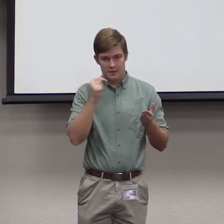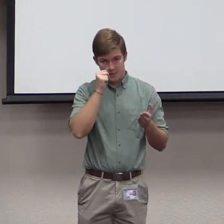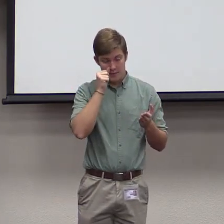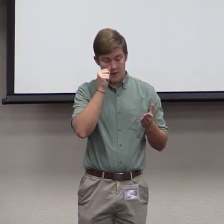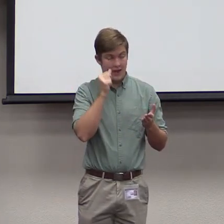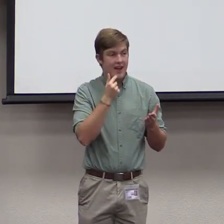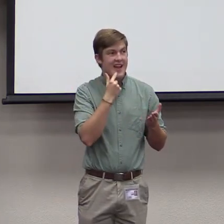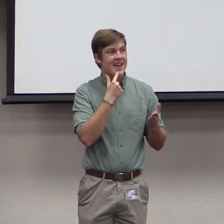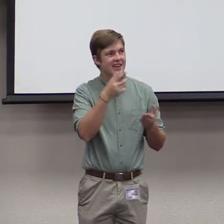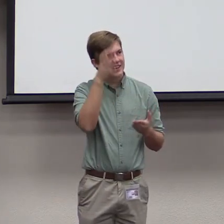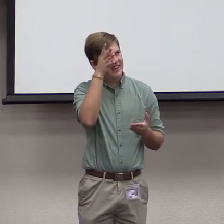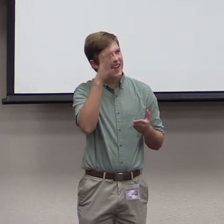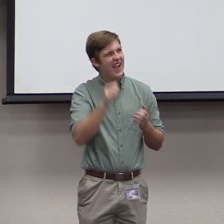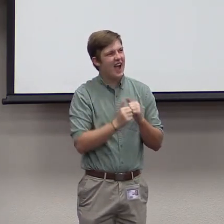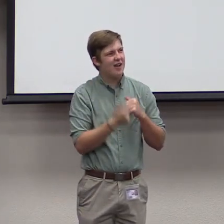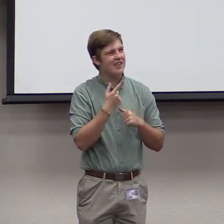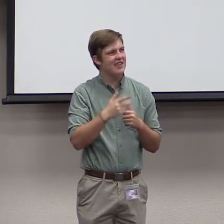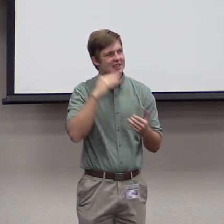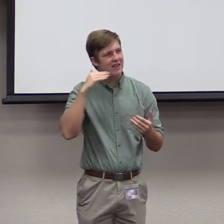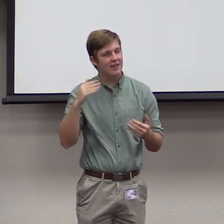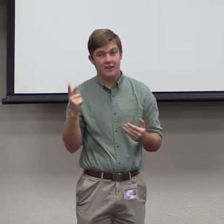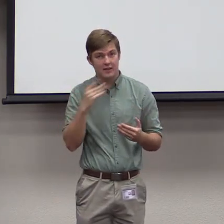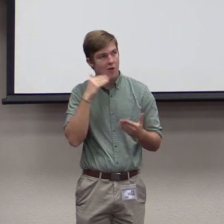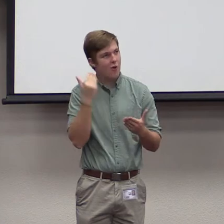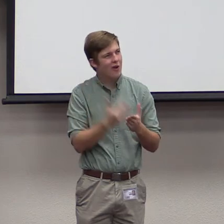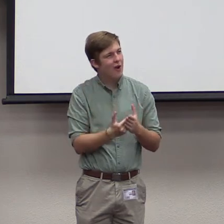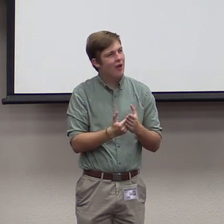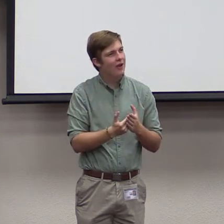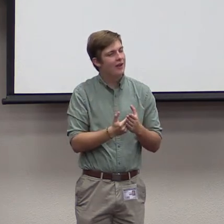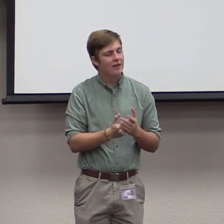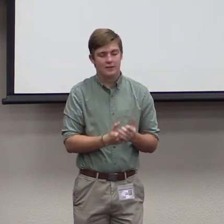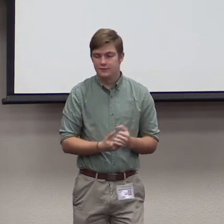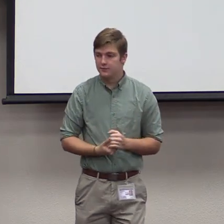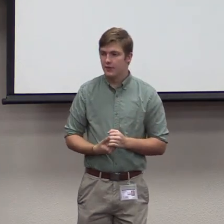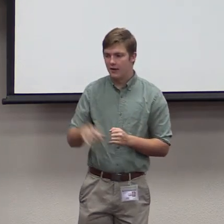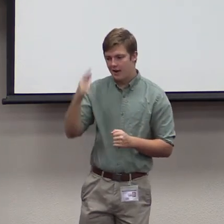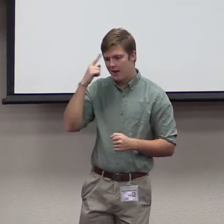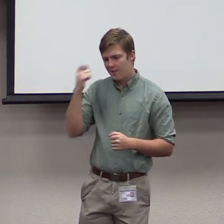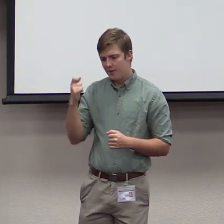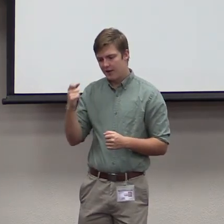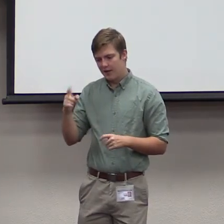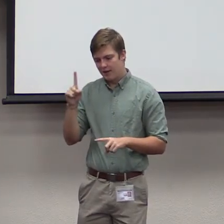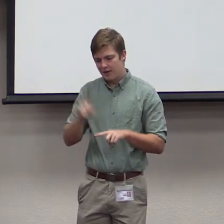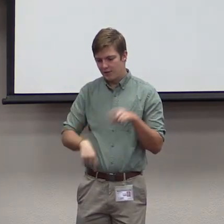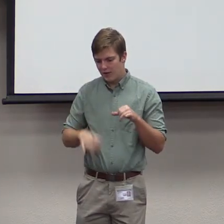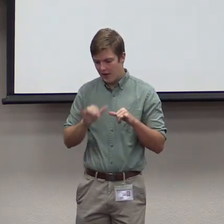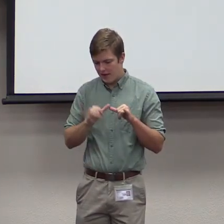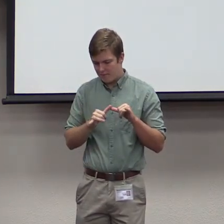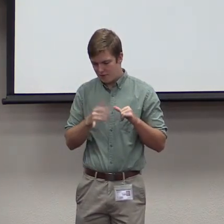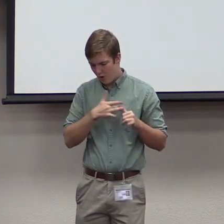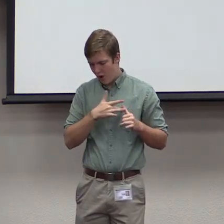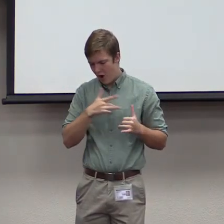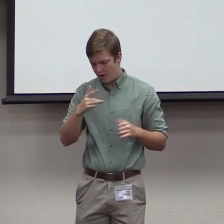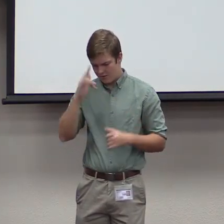said, "Dad, how was he so good?" And he said, "Because you can't measure heart,